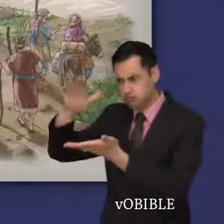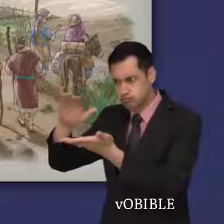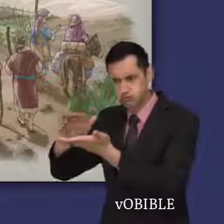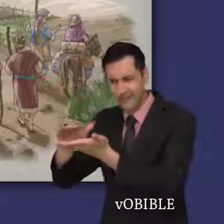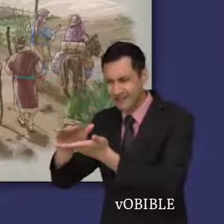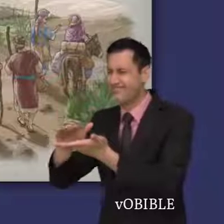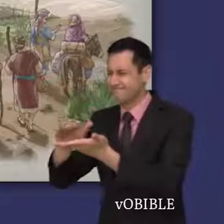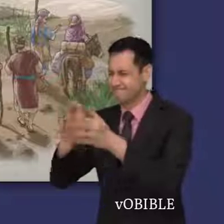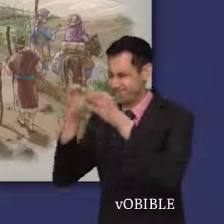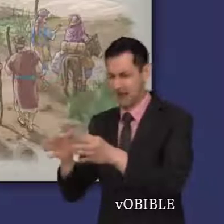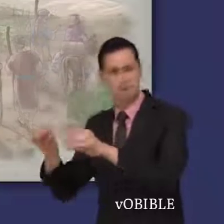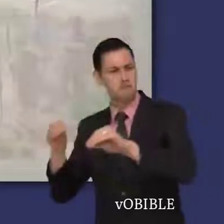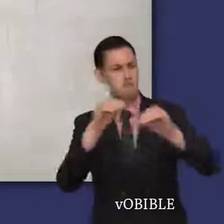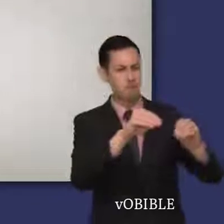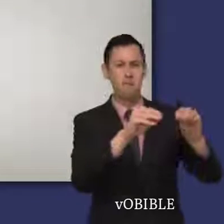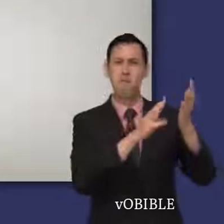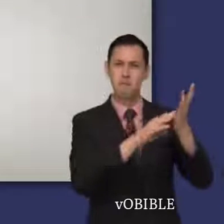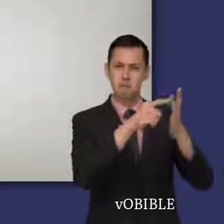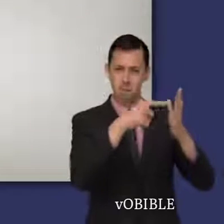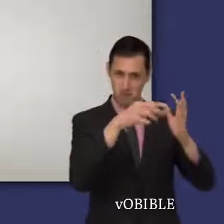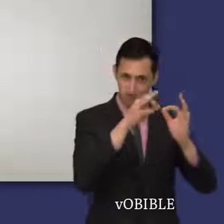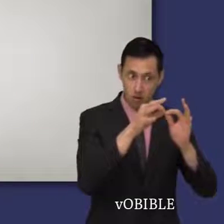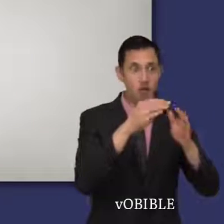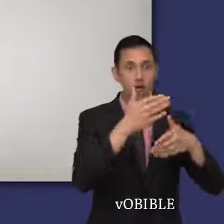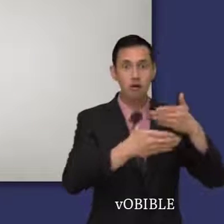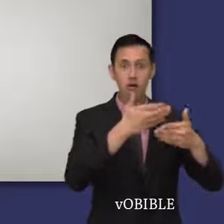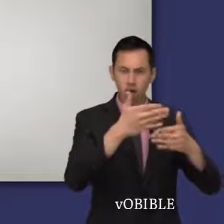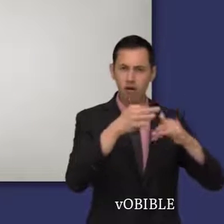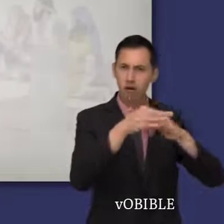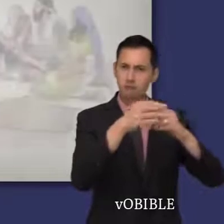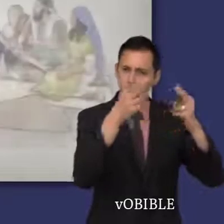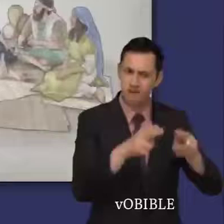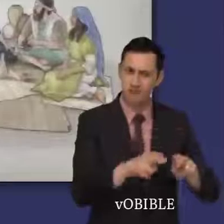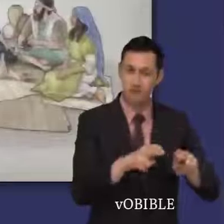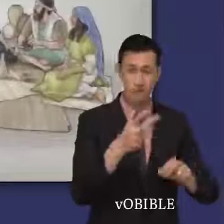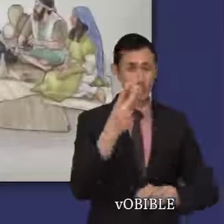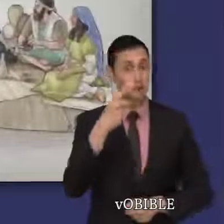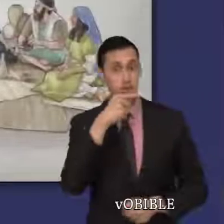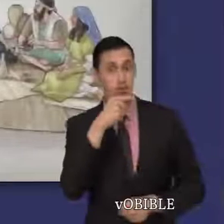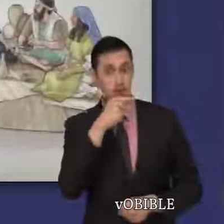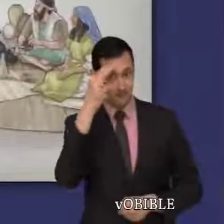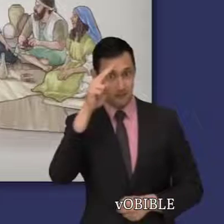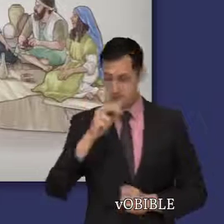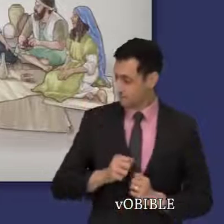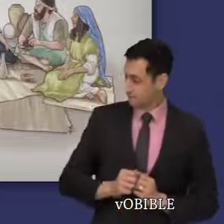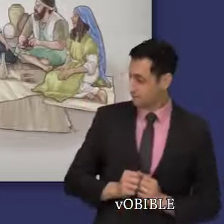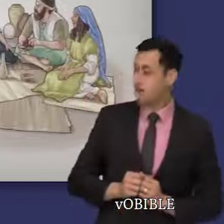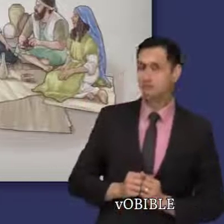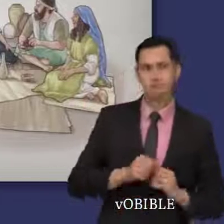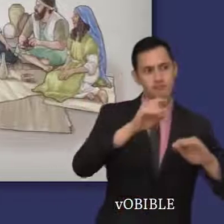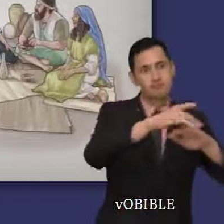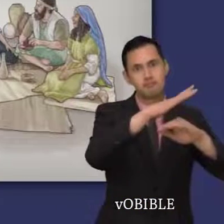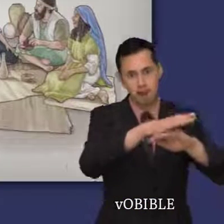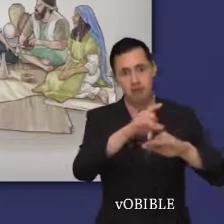Moab. In Moab, Elimelech dies. His sons Mahlon and Chilion marry the